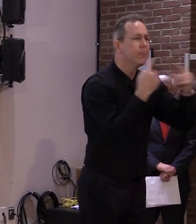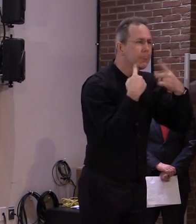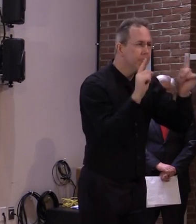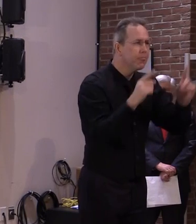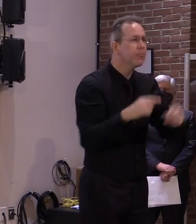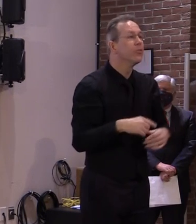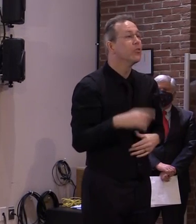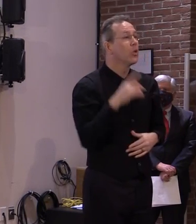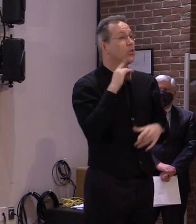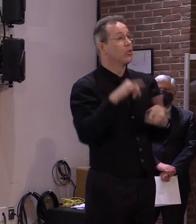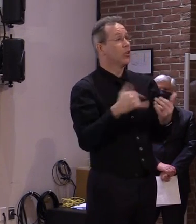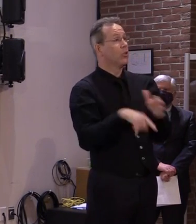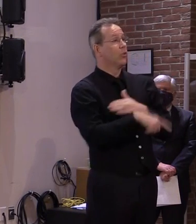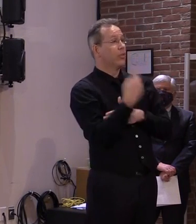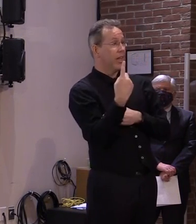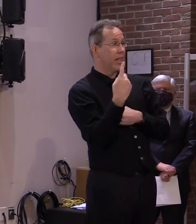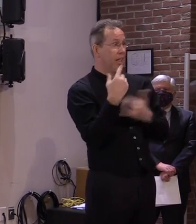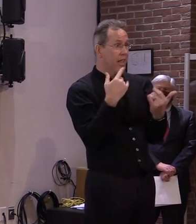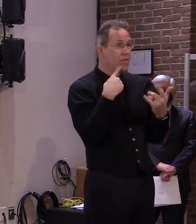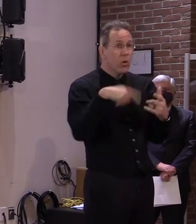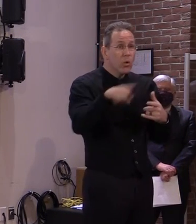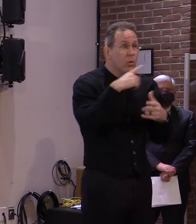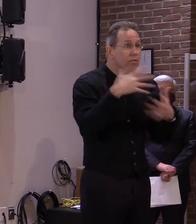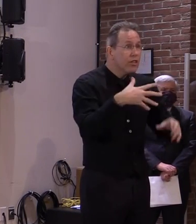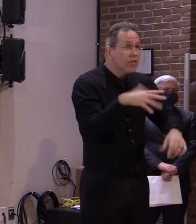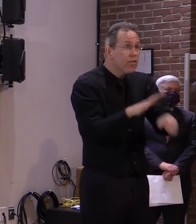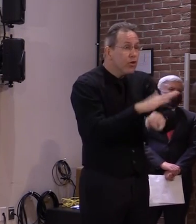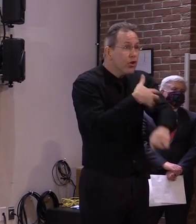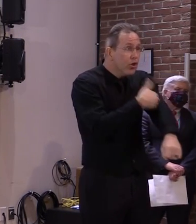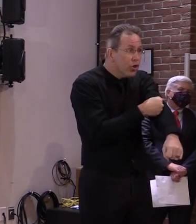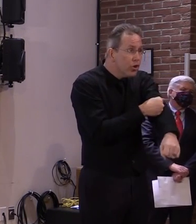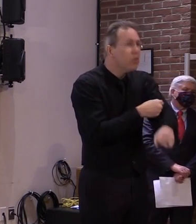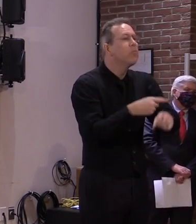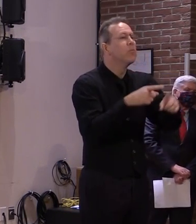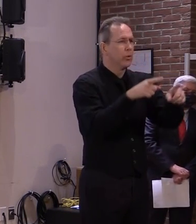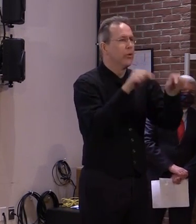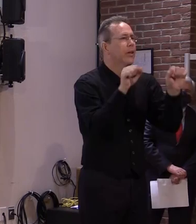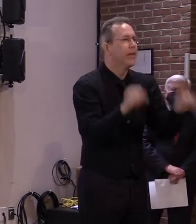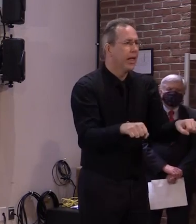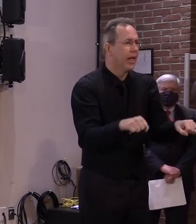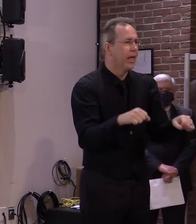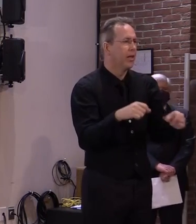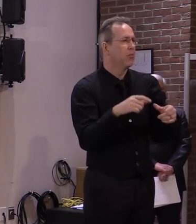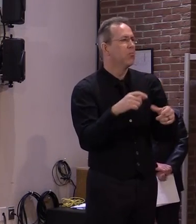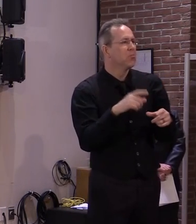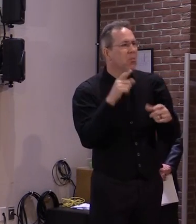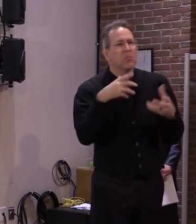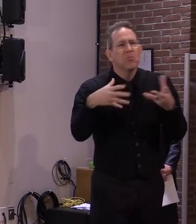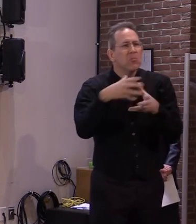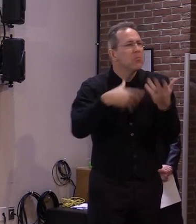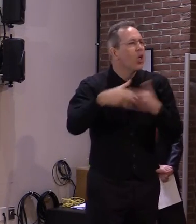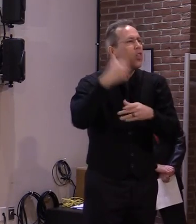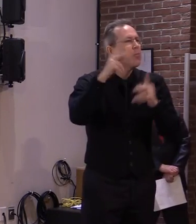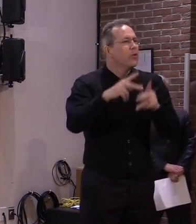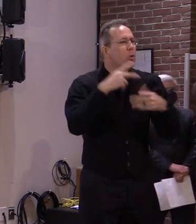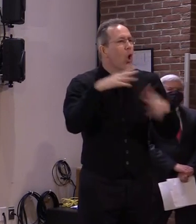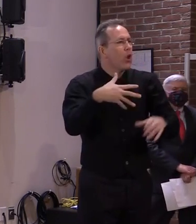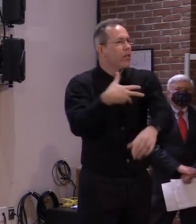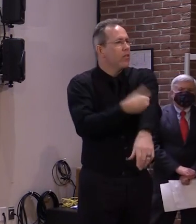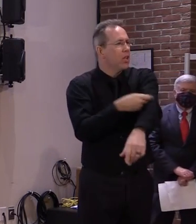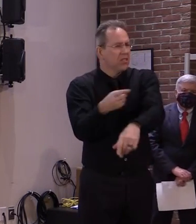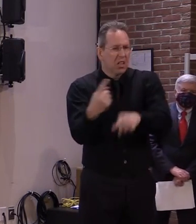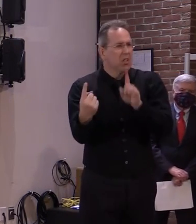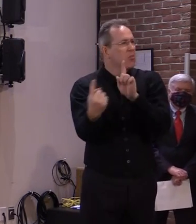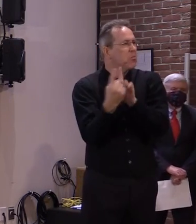been fully vaccinated may gather with another household, regardless of whether the other household has been fully